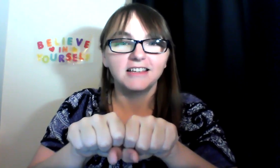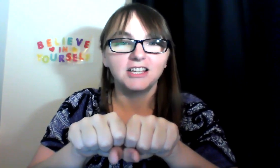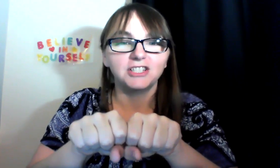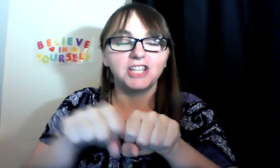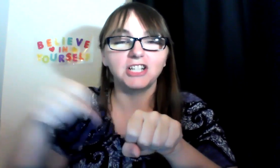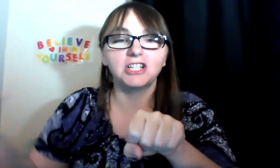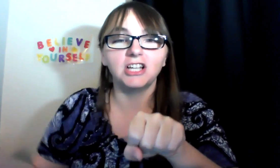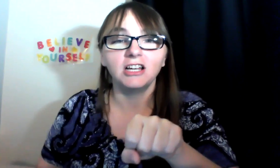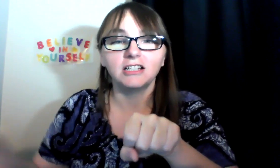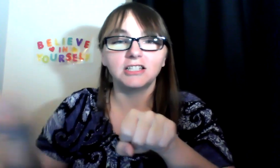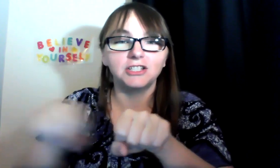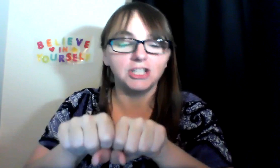Change g to j.